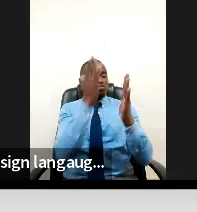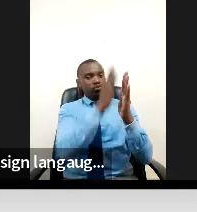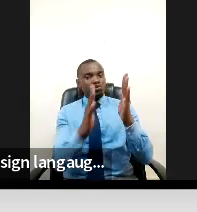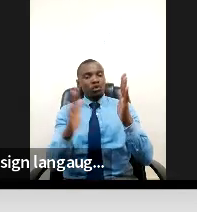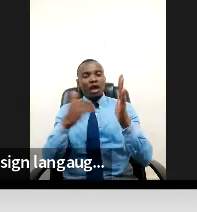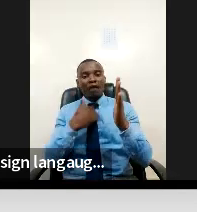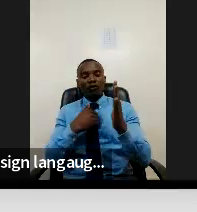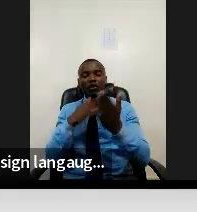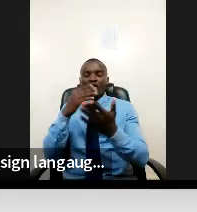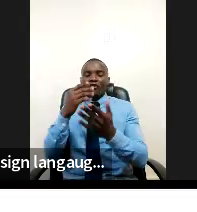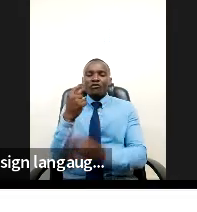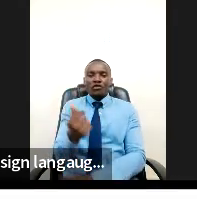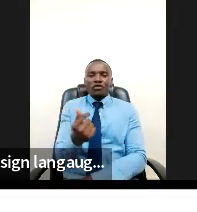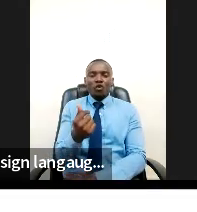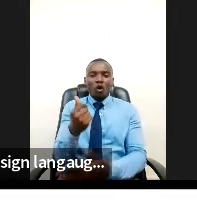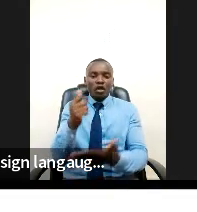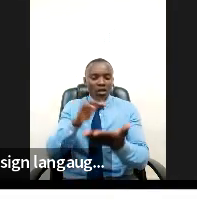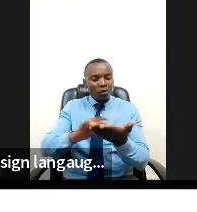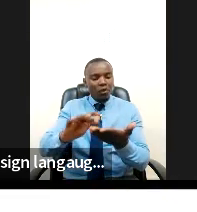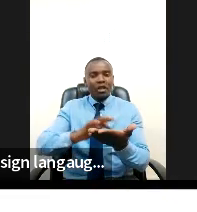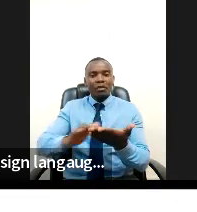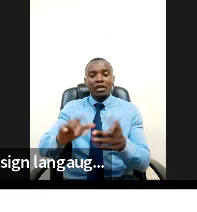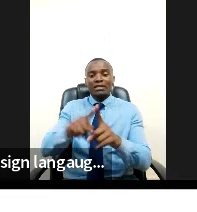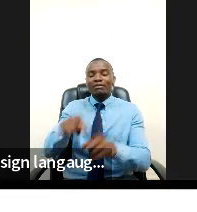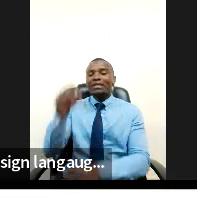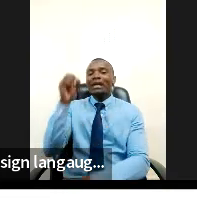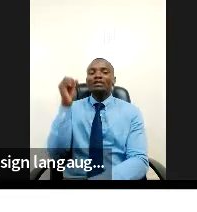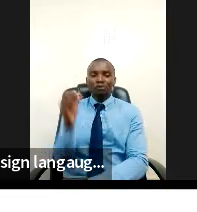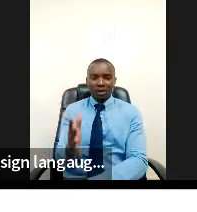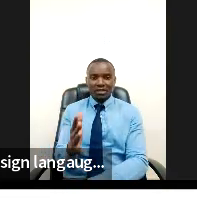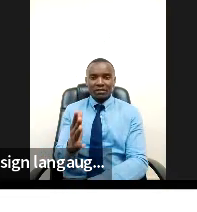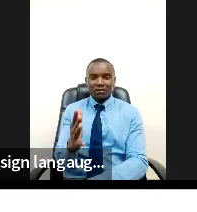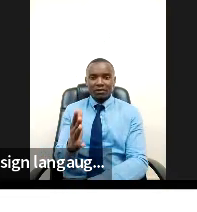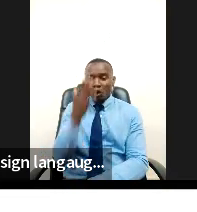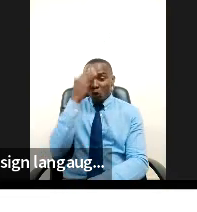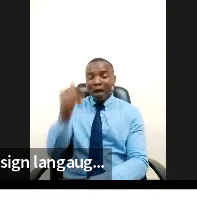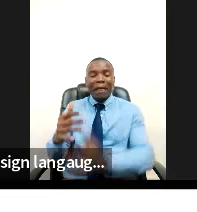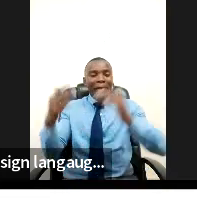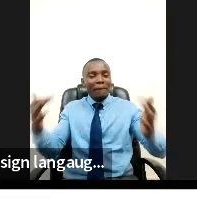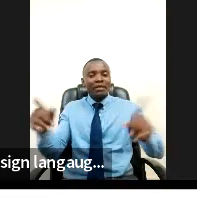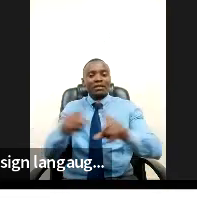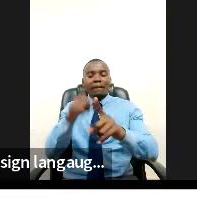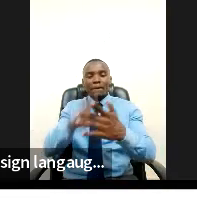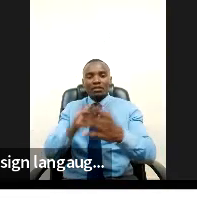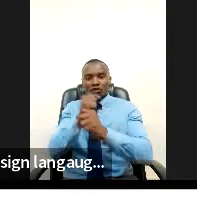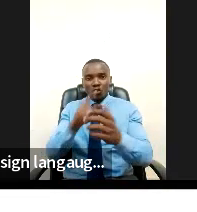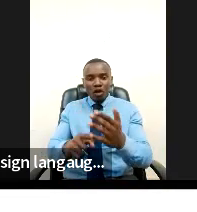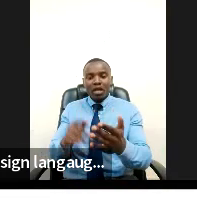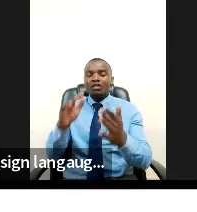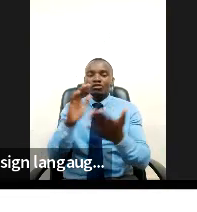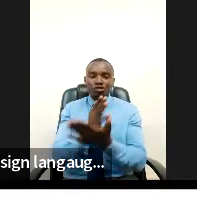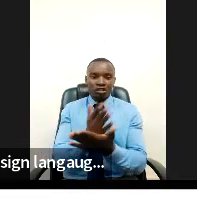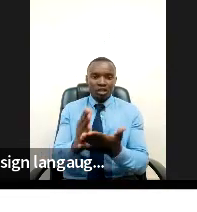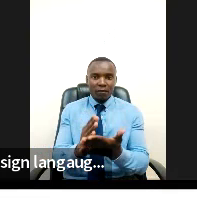These textbooks cost thousands of dollars in Braille since they are big and they have to be split into several volumes.